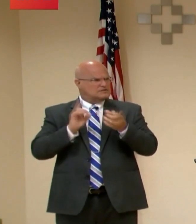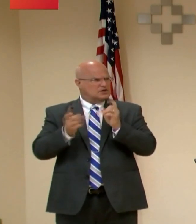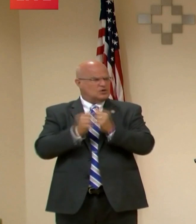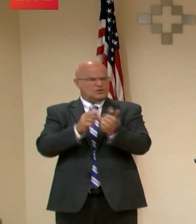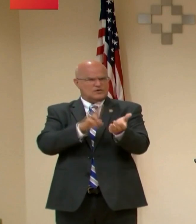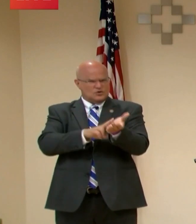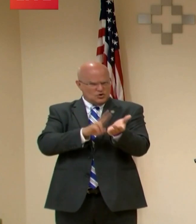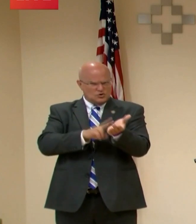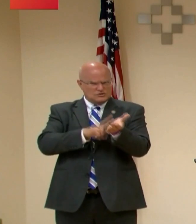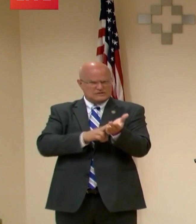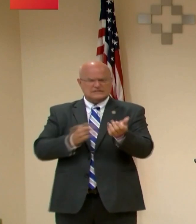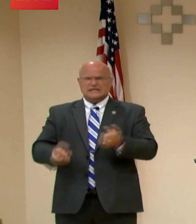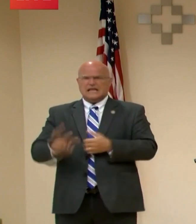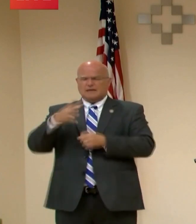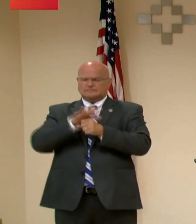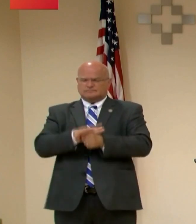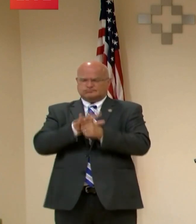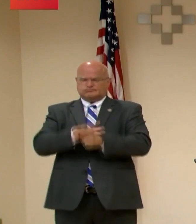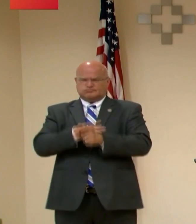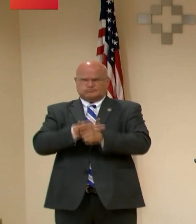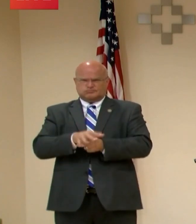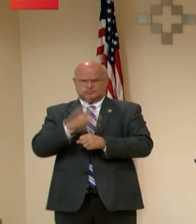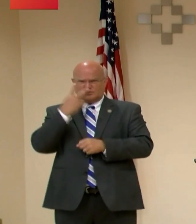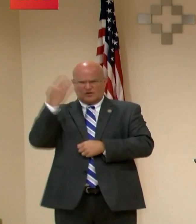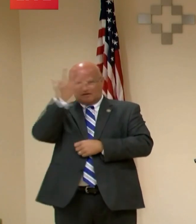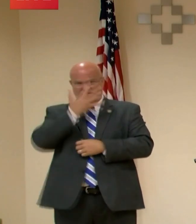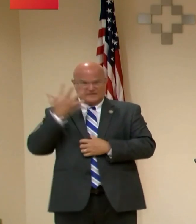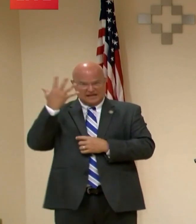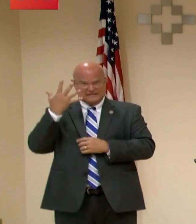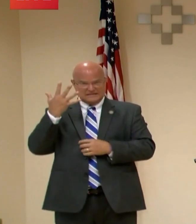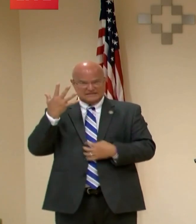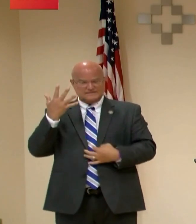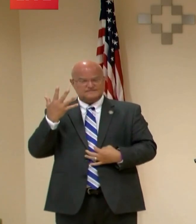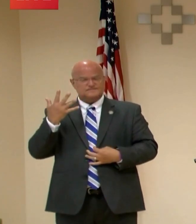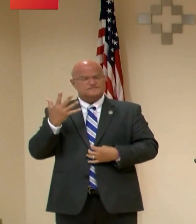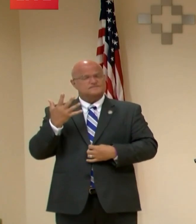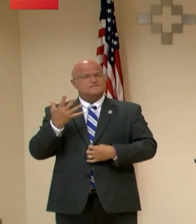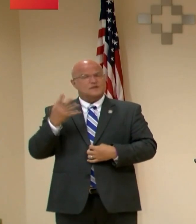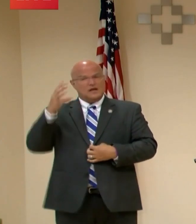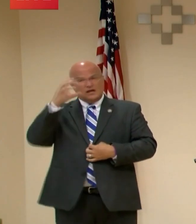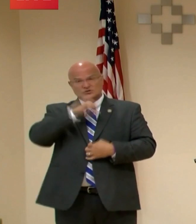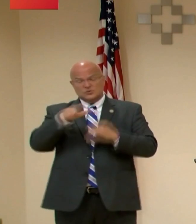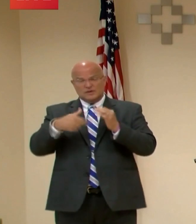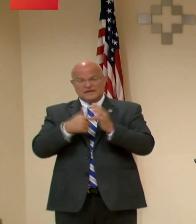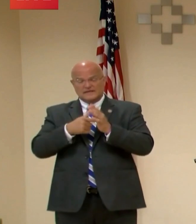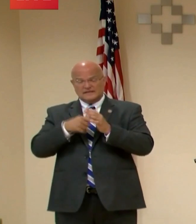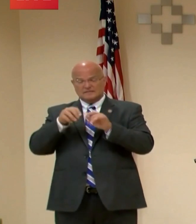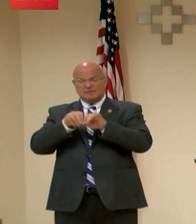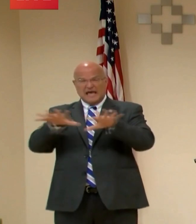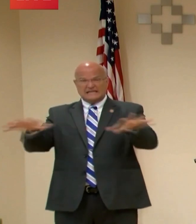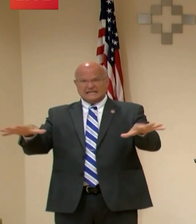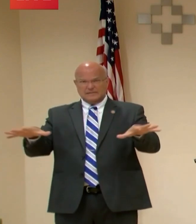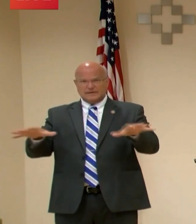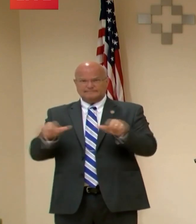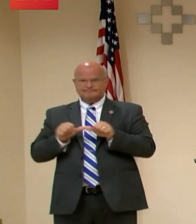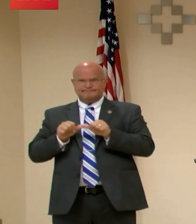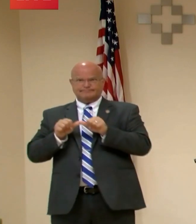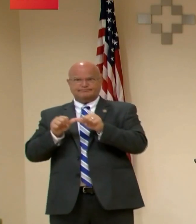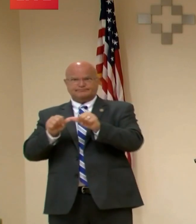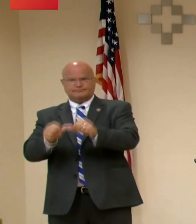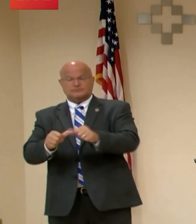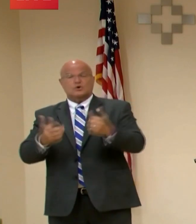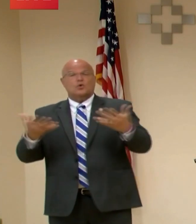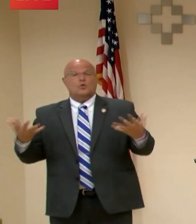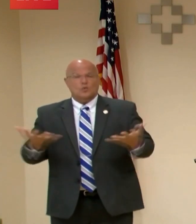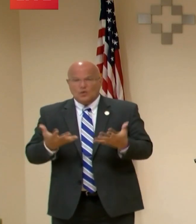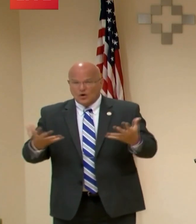to the nurses and how much stress you saw on their faces. Assuming this pandemic isn't going anywhere for a while, what can